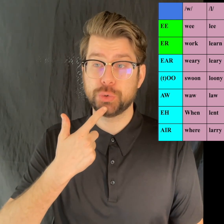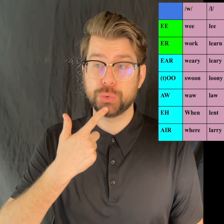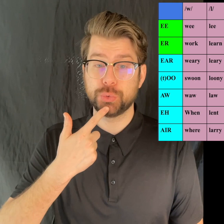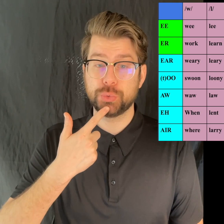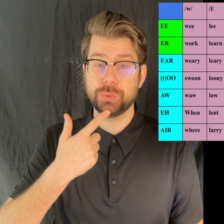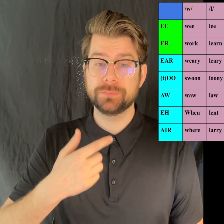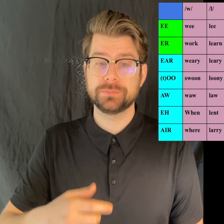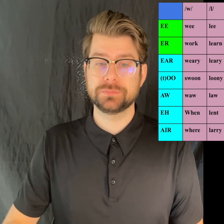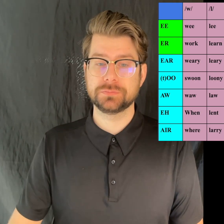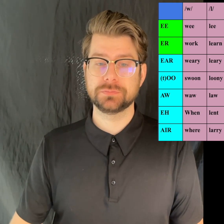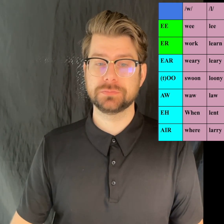shoe,